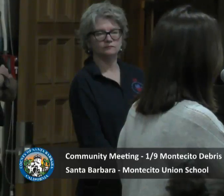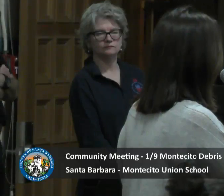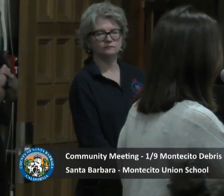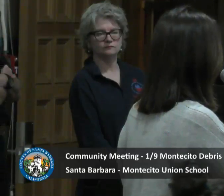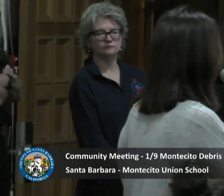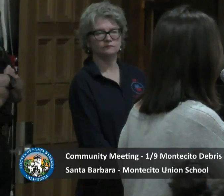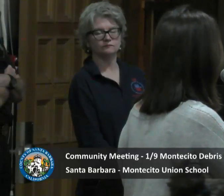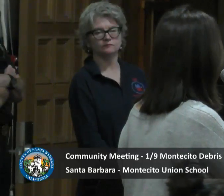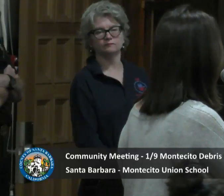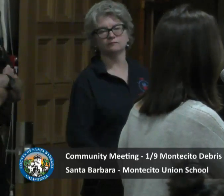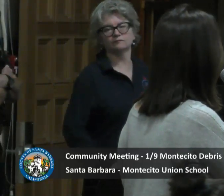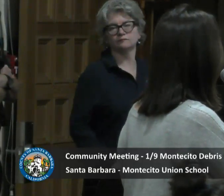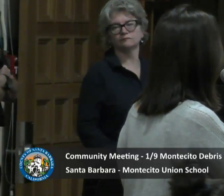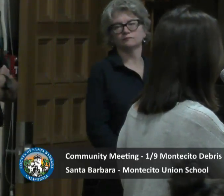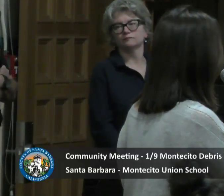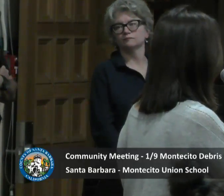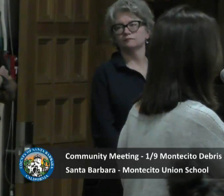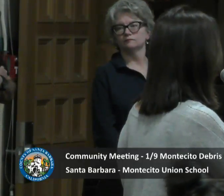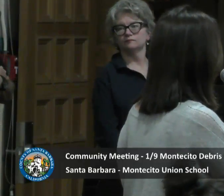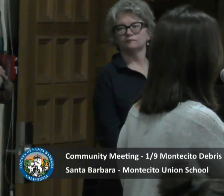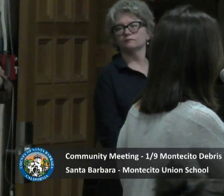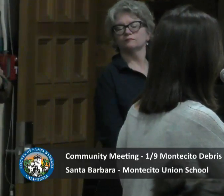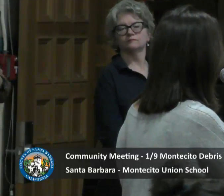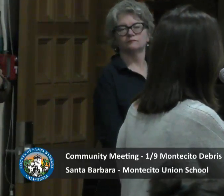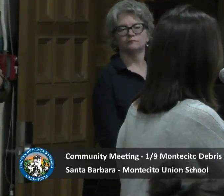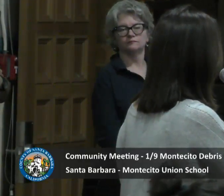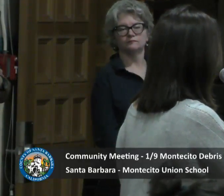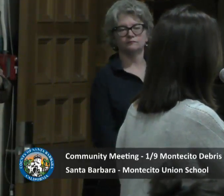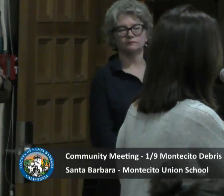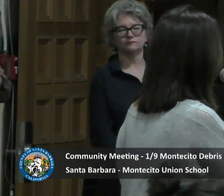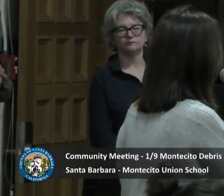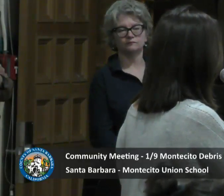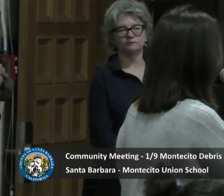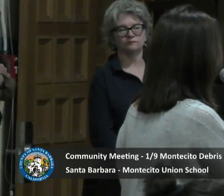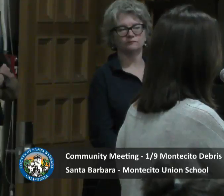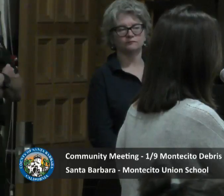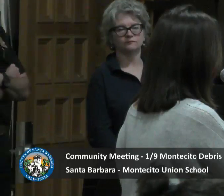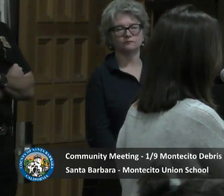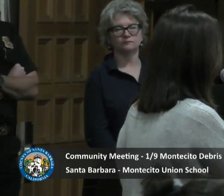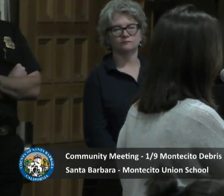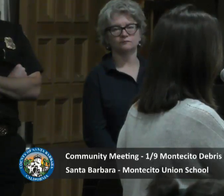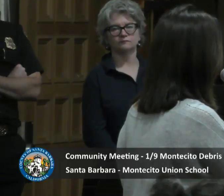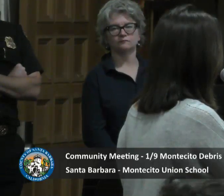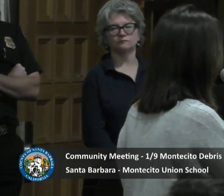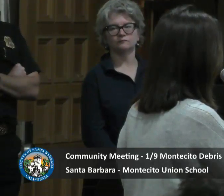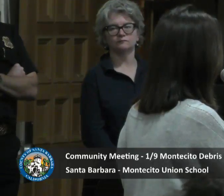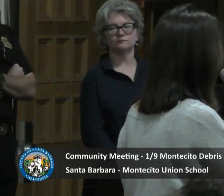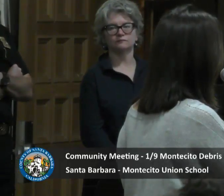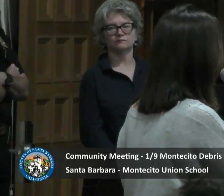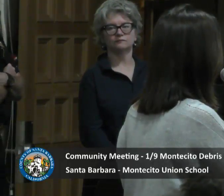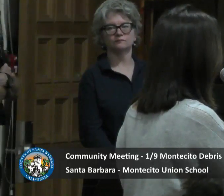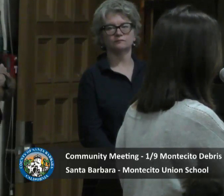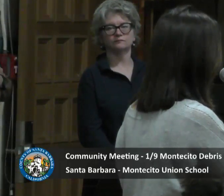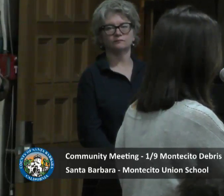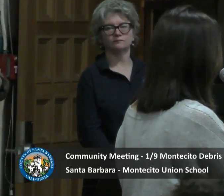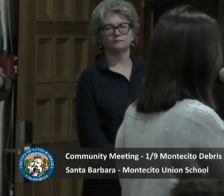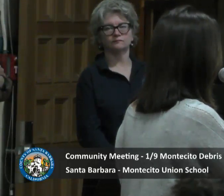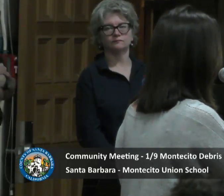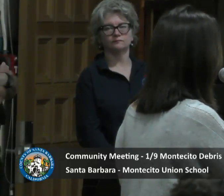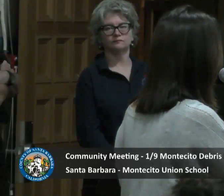your professionalism, but your incredible passion in dealing with this crisis. I have been so